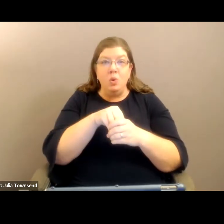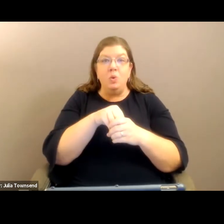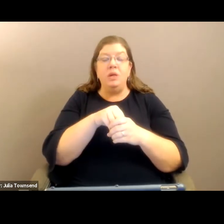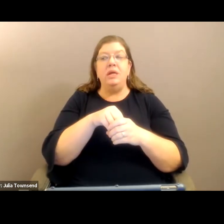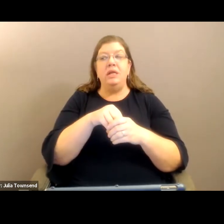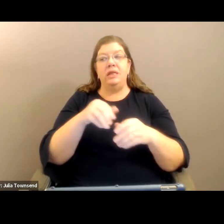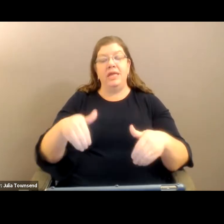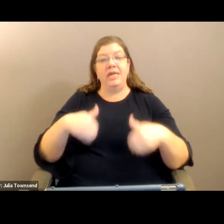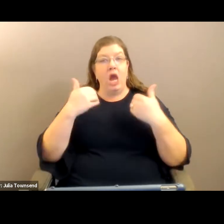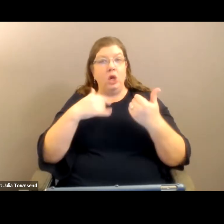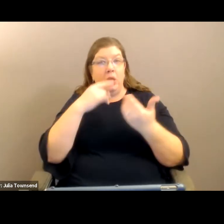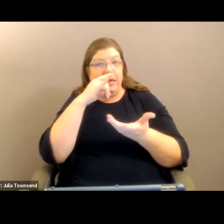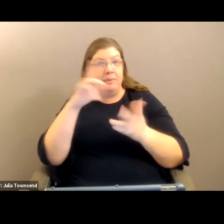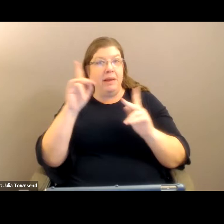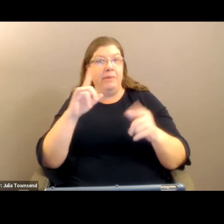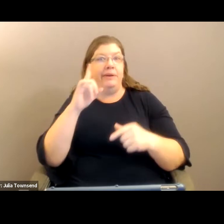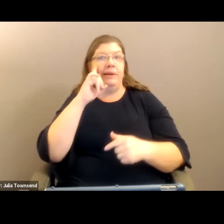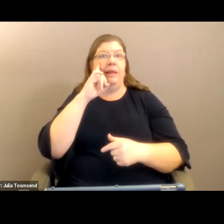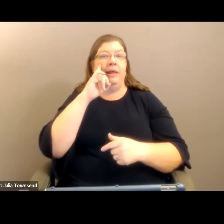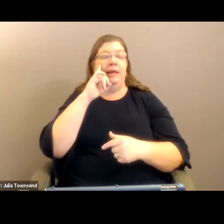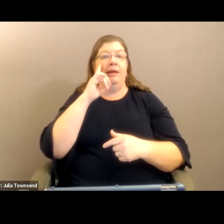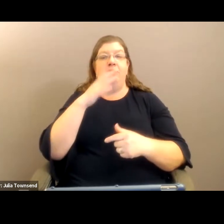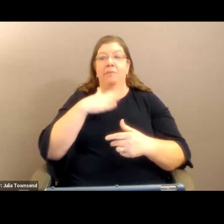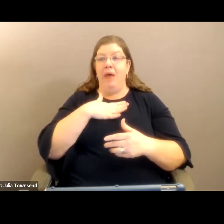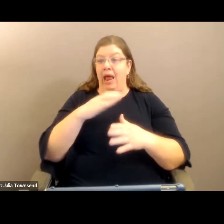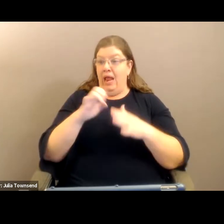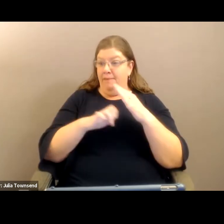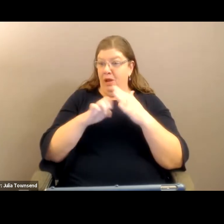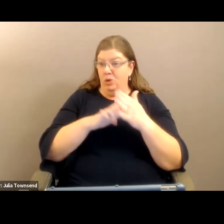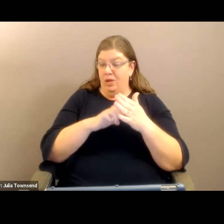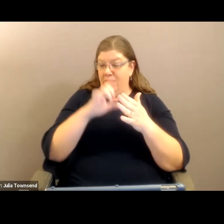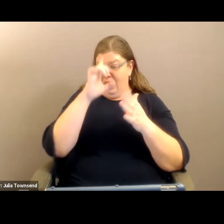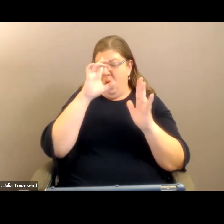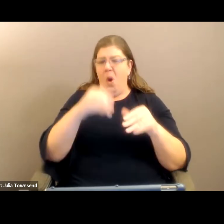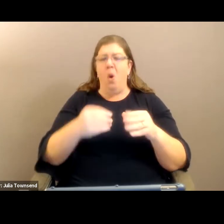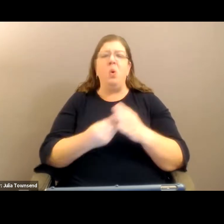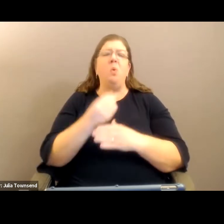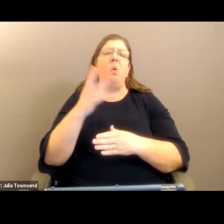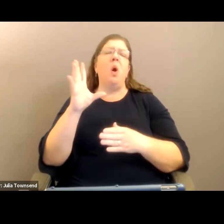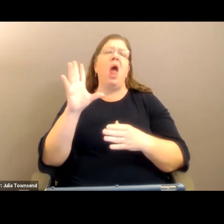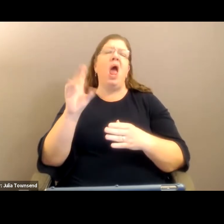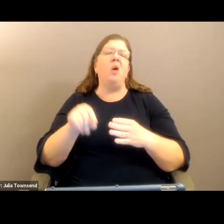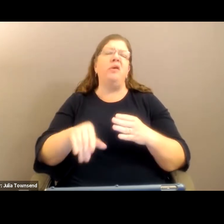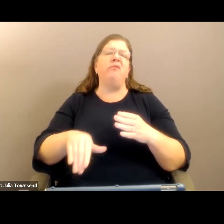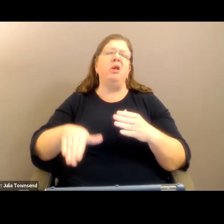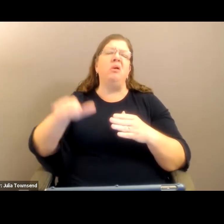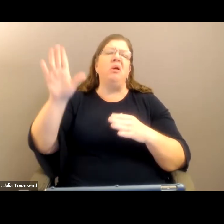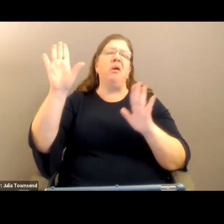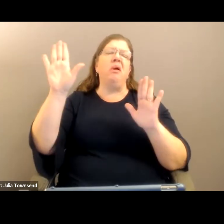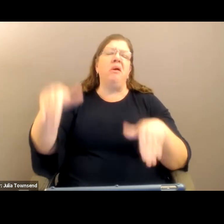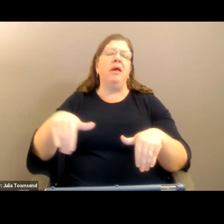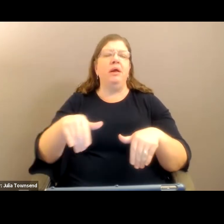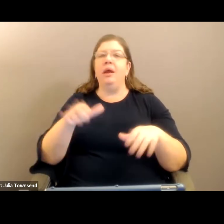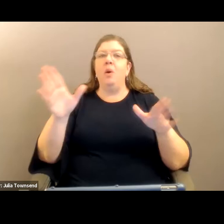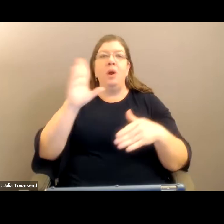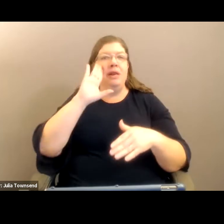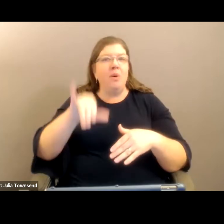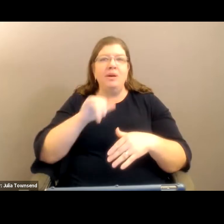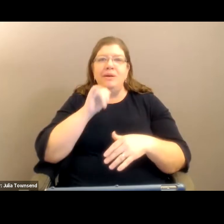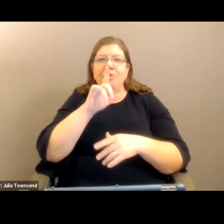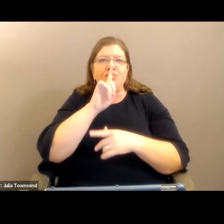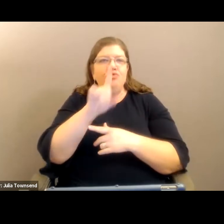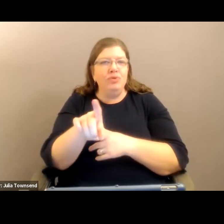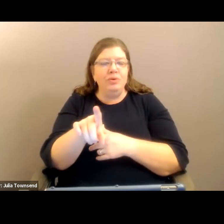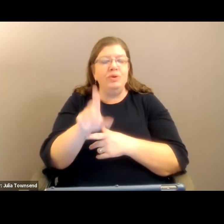younger kids, because people tend to think, even in my elementary, that they'll grow out of it, when we certainly know that that's not the case. And so I want